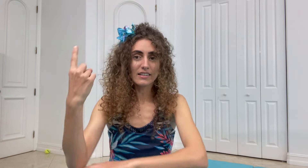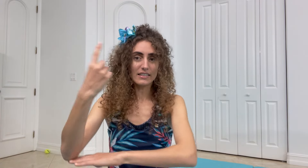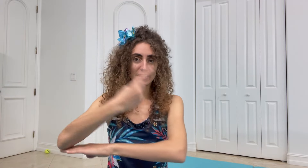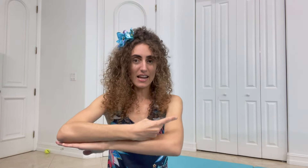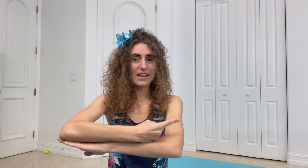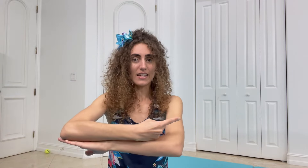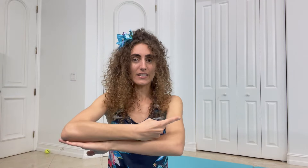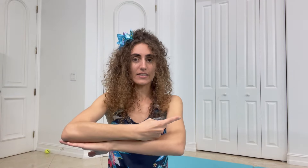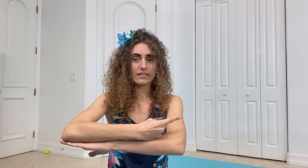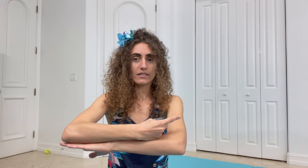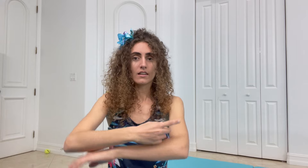10 days.